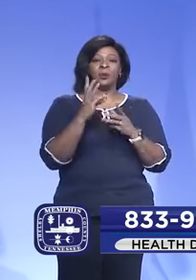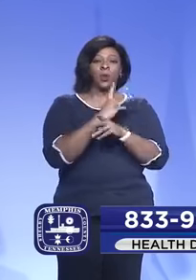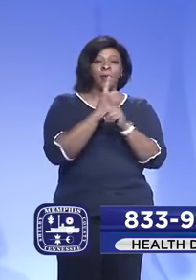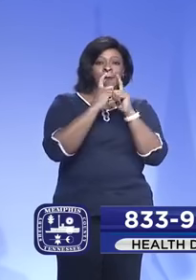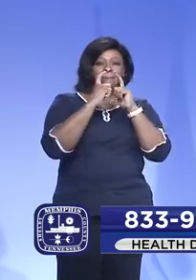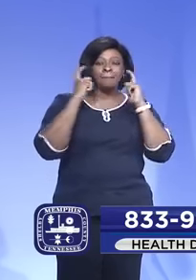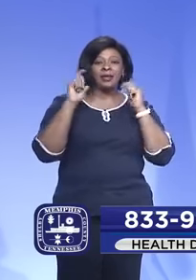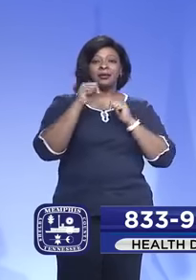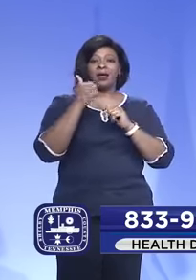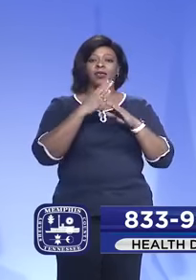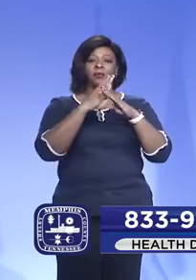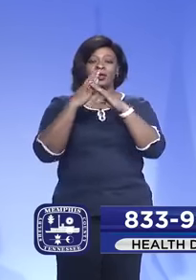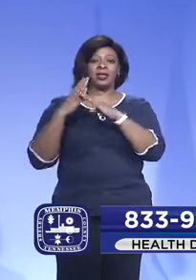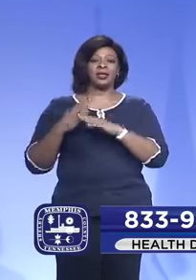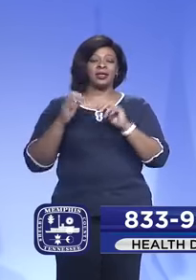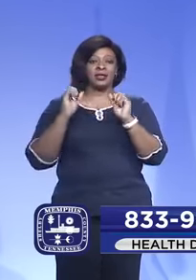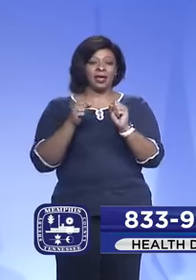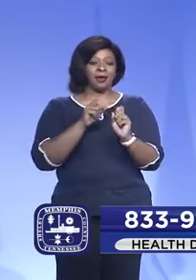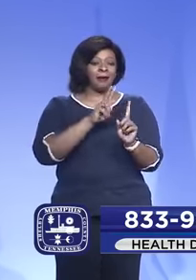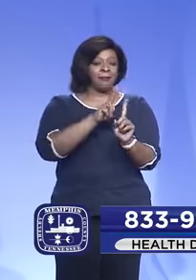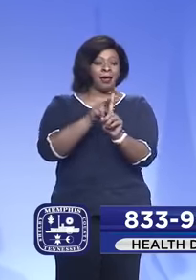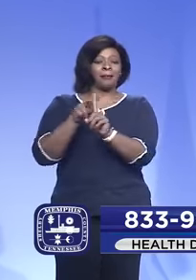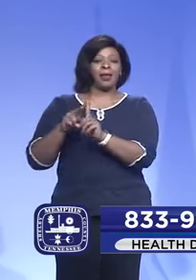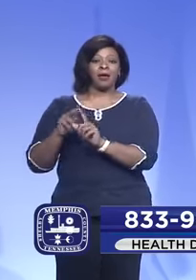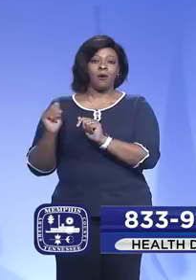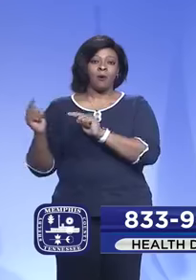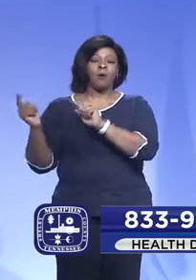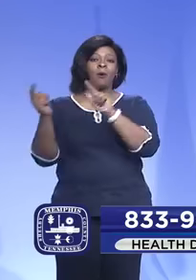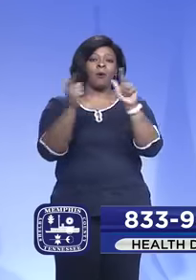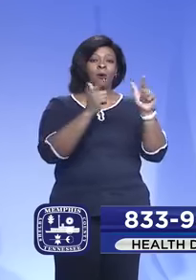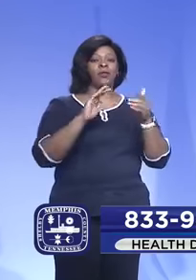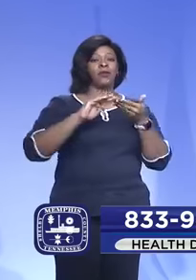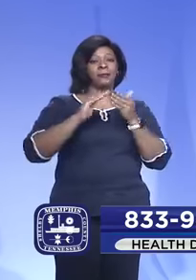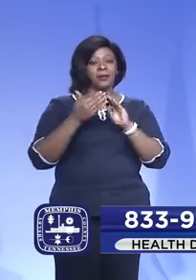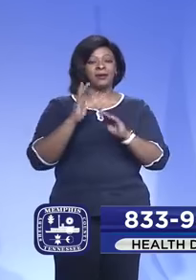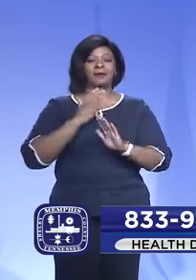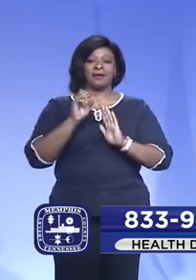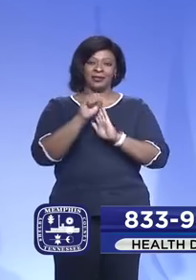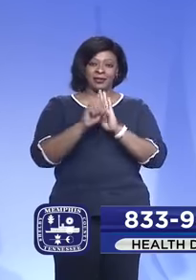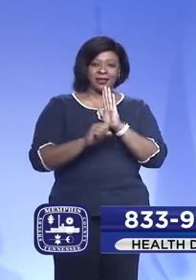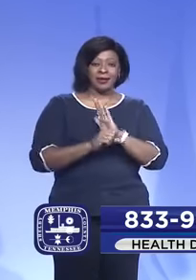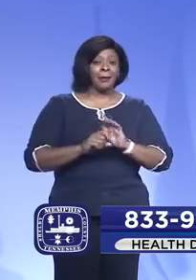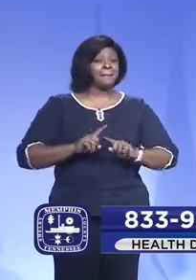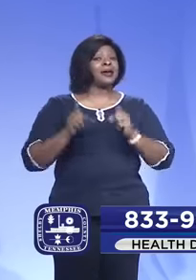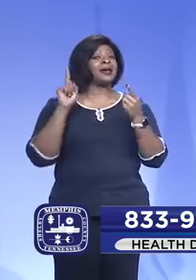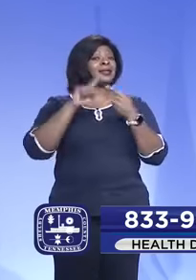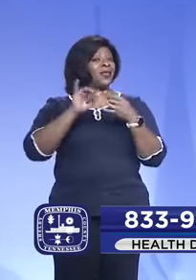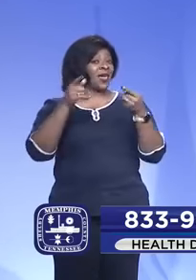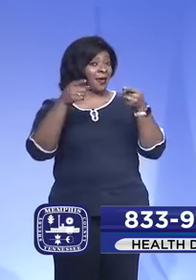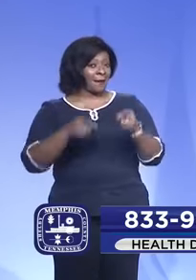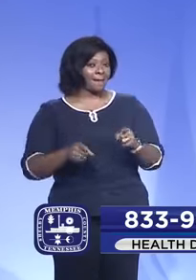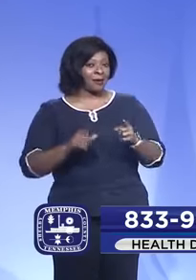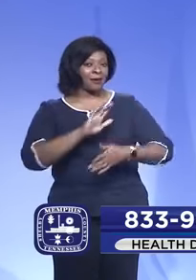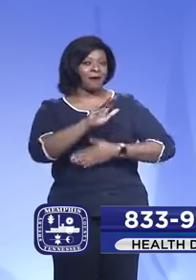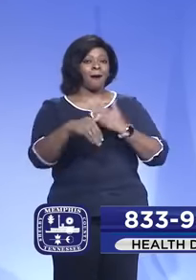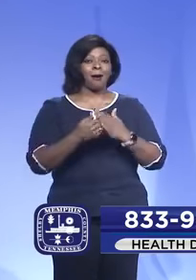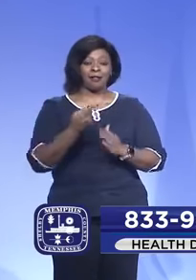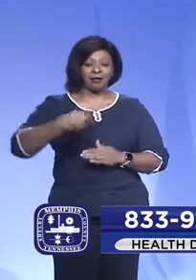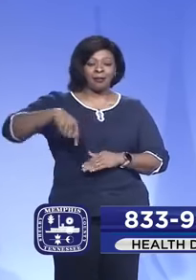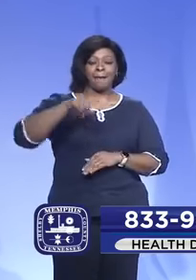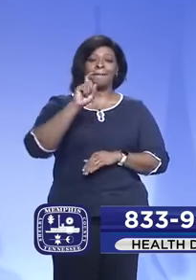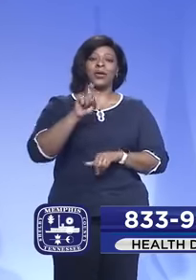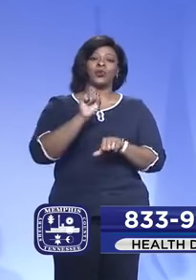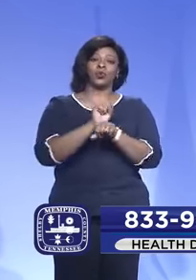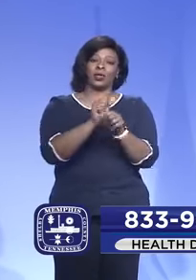some other protections that could apply throughout all the communities in our state. But until then, all of us have to keep